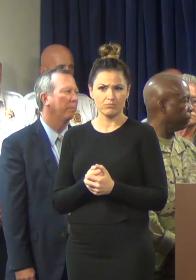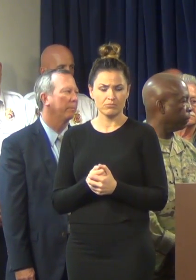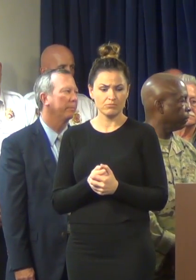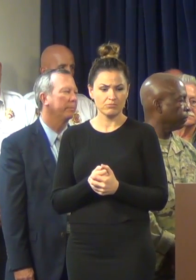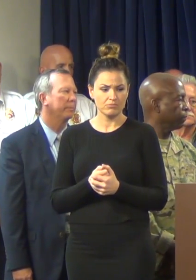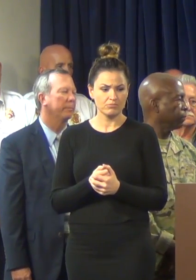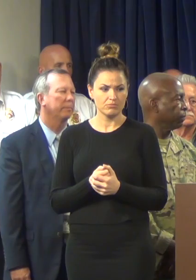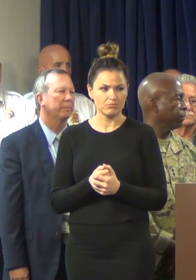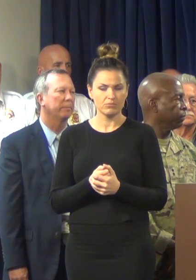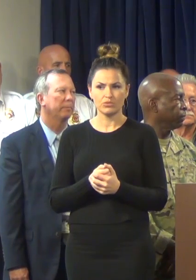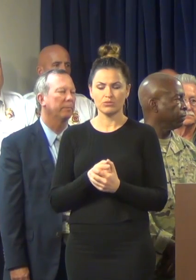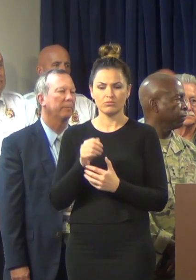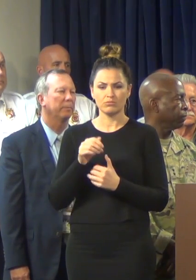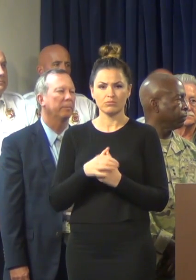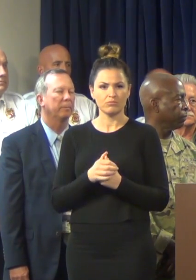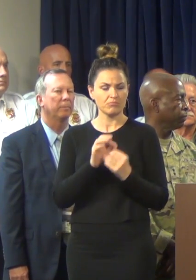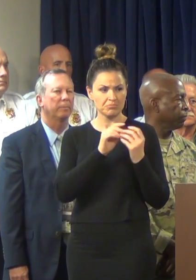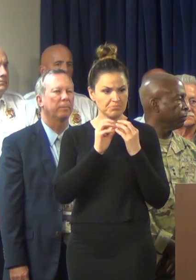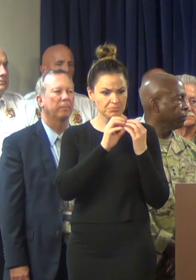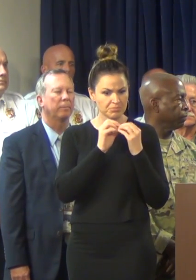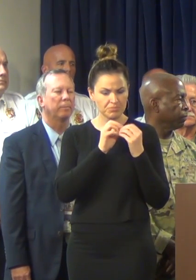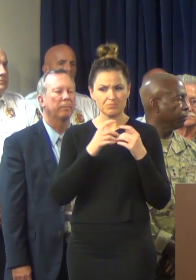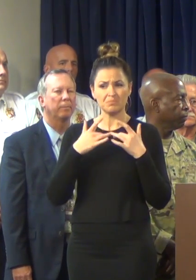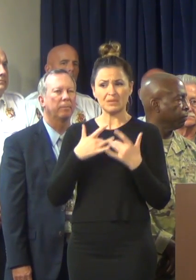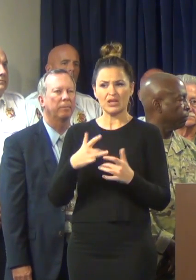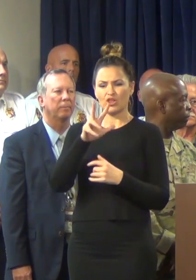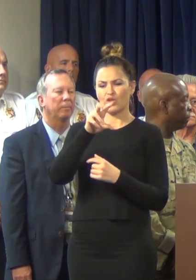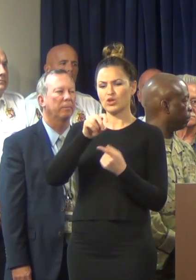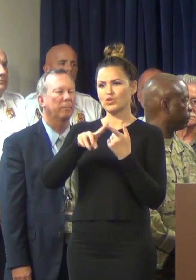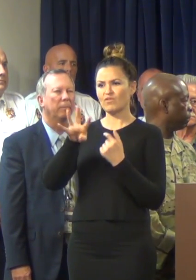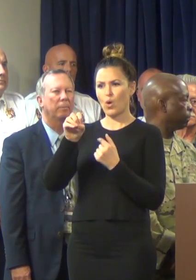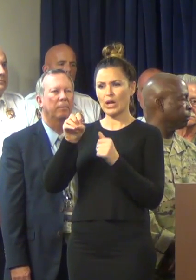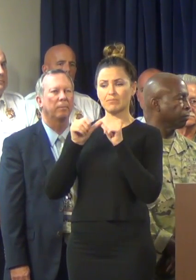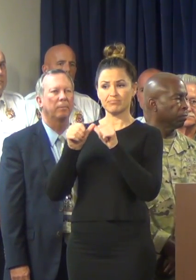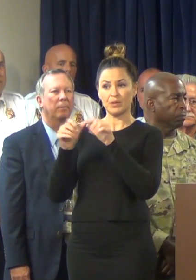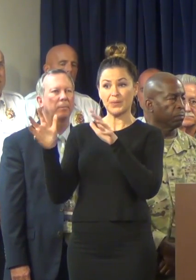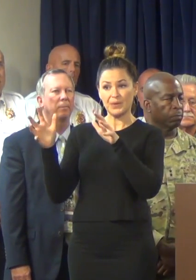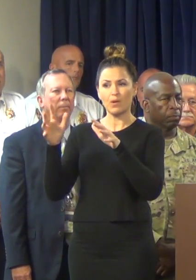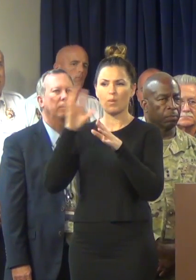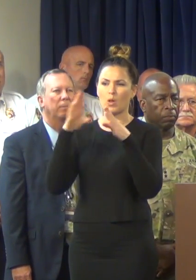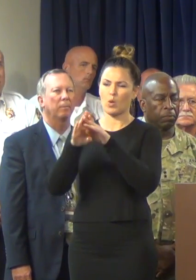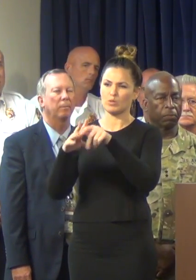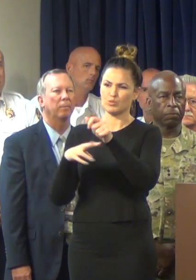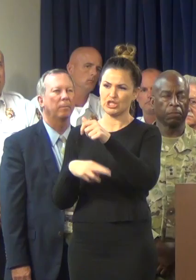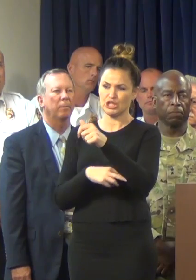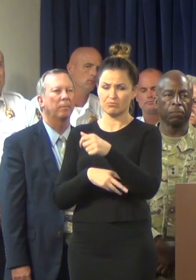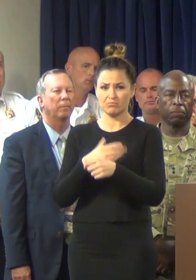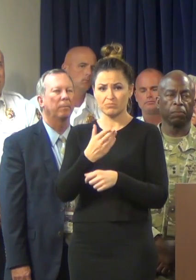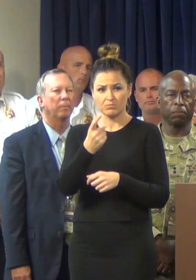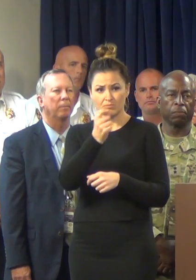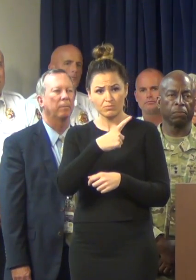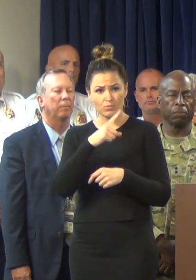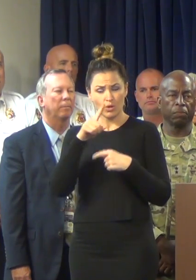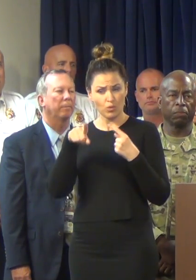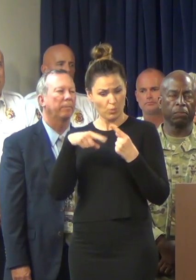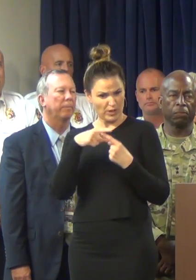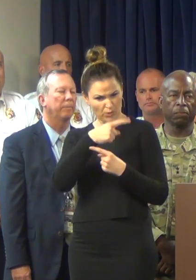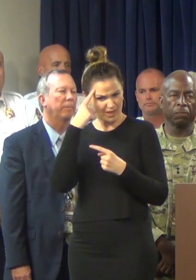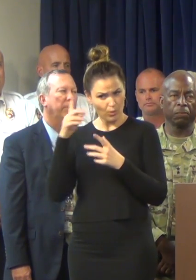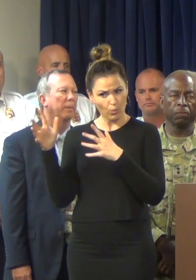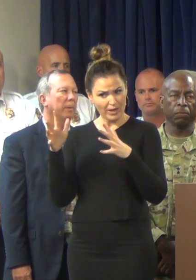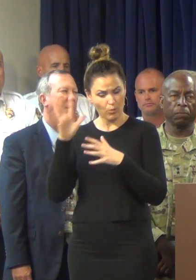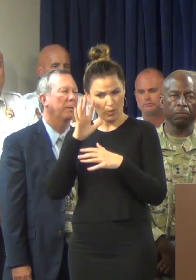39. generally, yeah. 40. It's generally around the states 30 to 40. 30, Sustained. 40. Yeah. Do you guys know when you anticipate winds to get to that level?